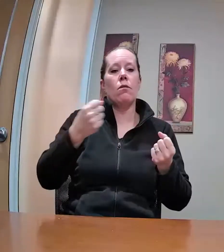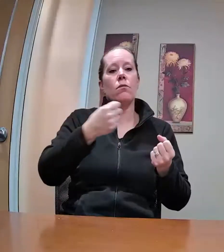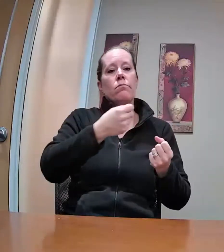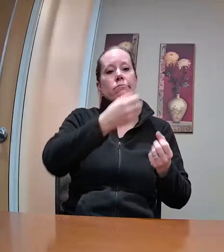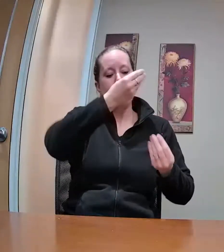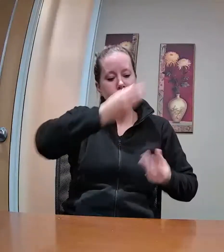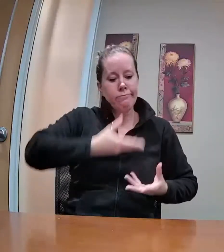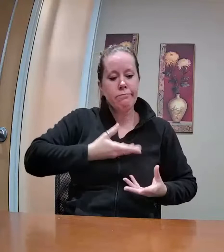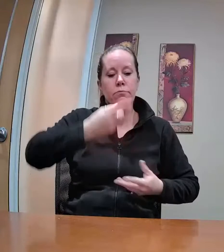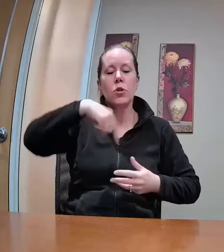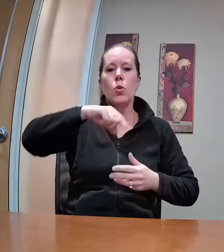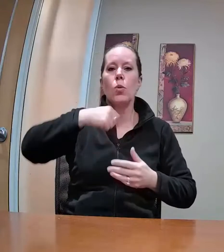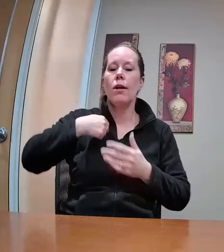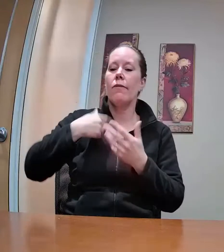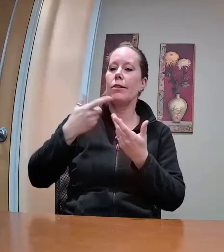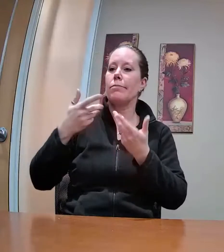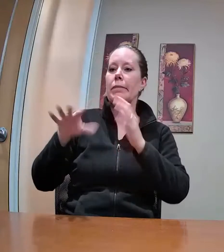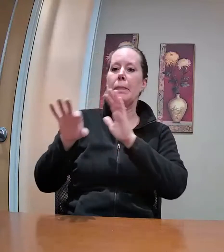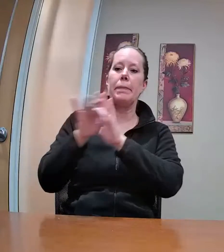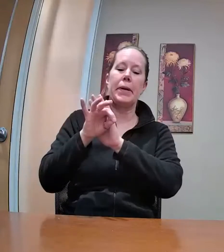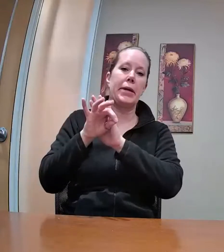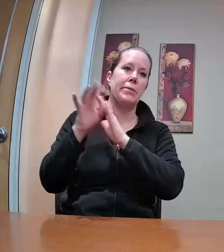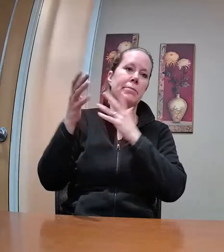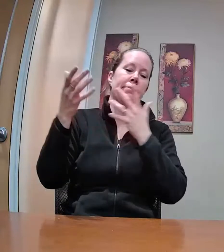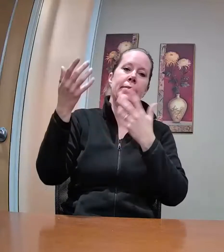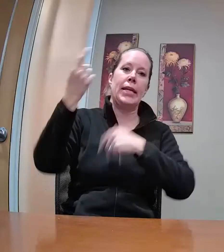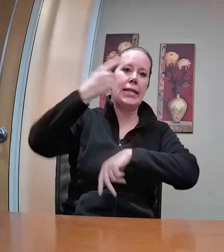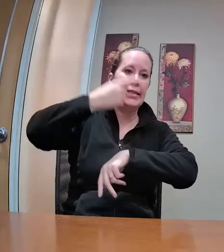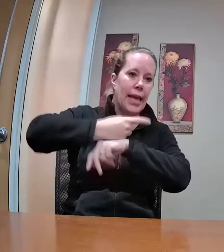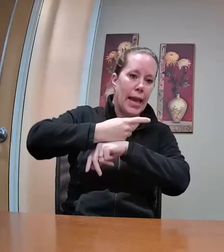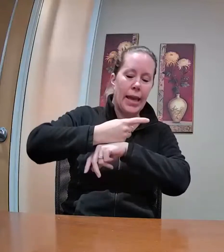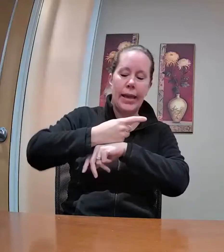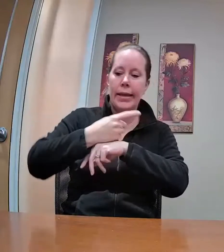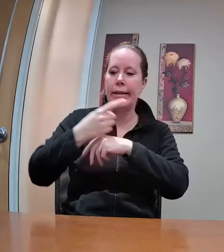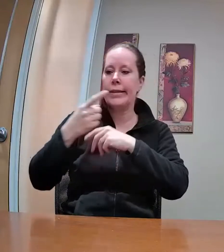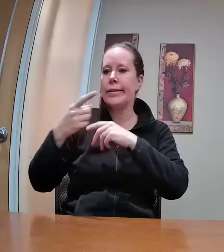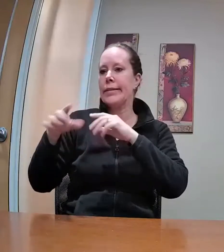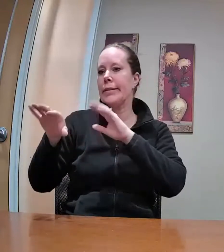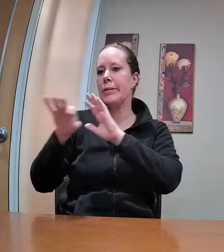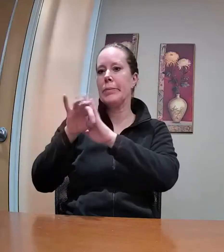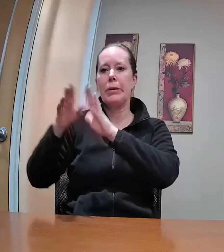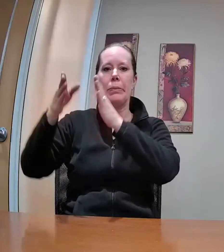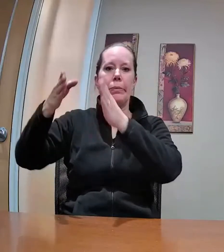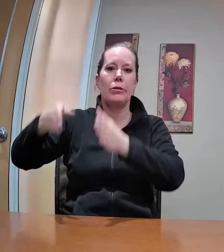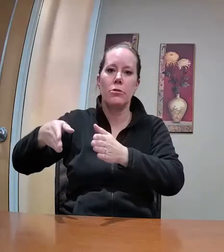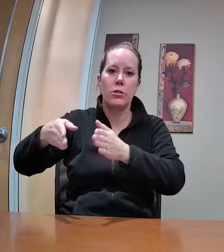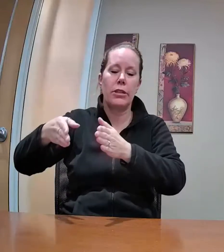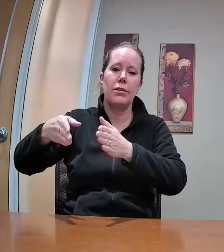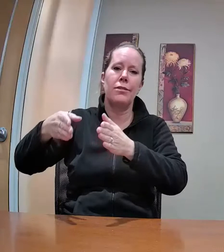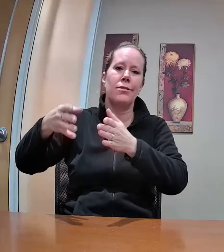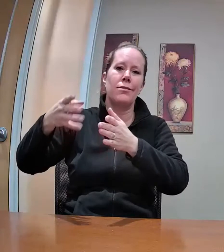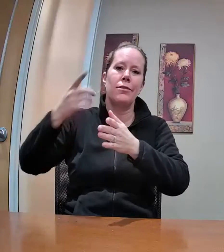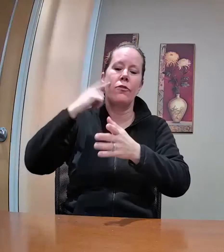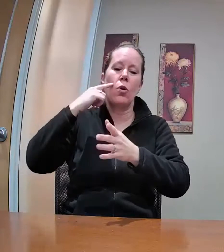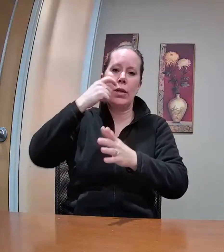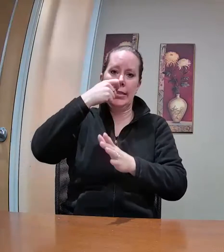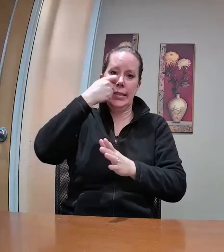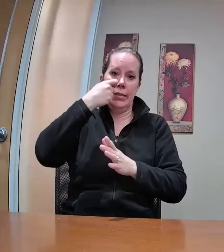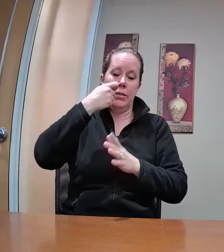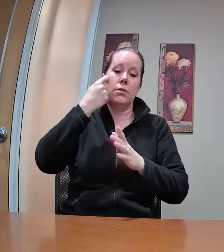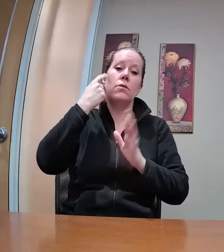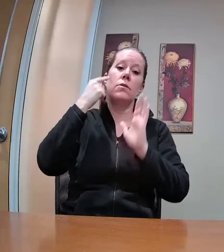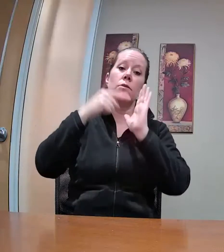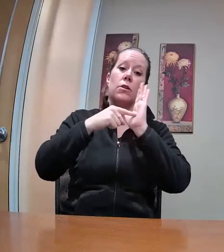weekly. So we have to pick a day, and then we have to pick a number. So for example, tomorrow is